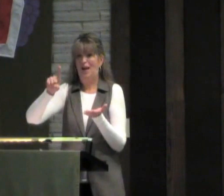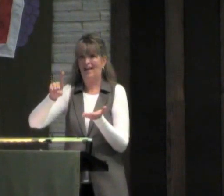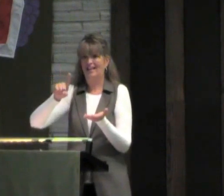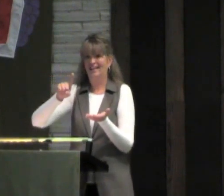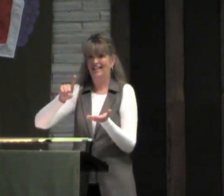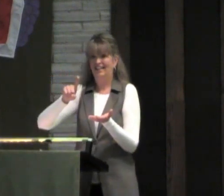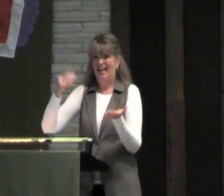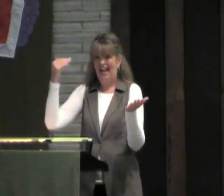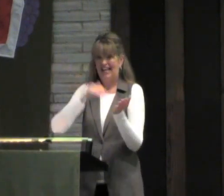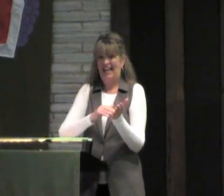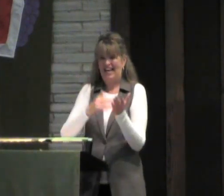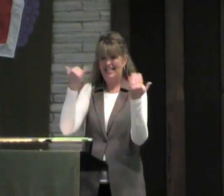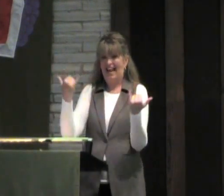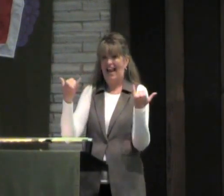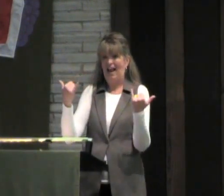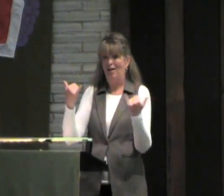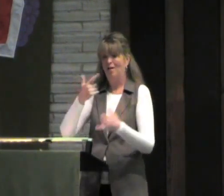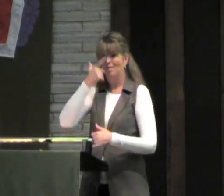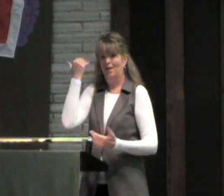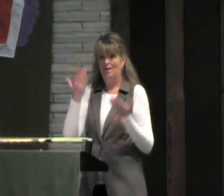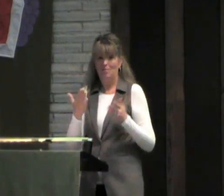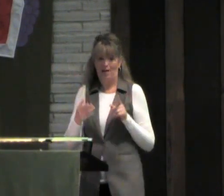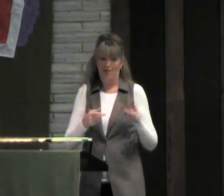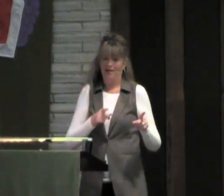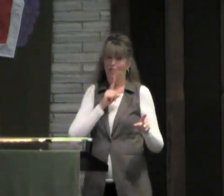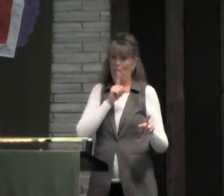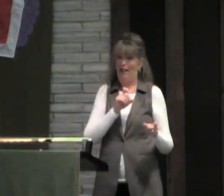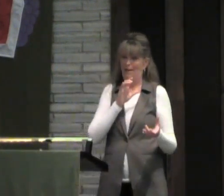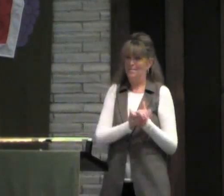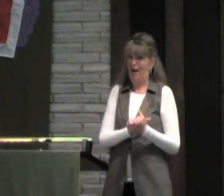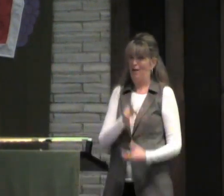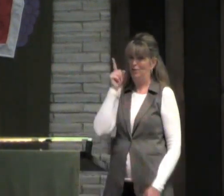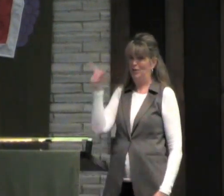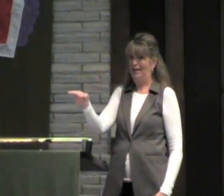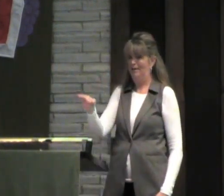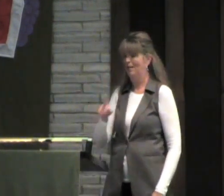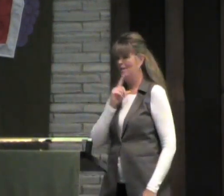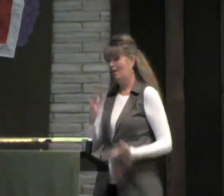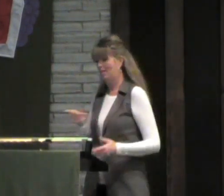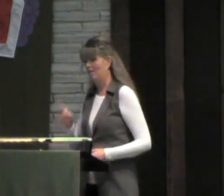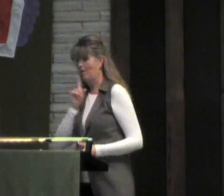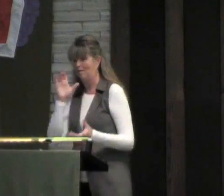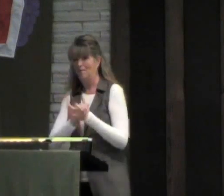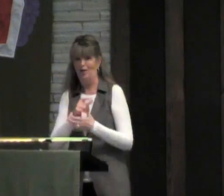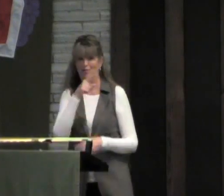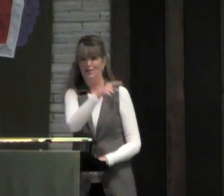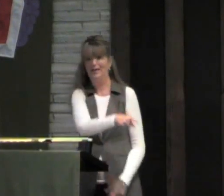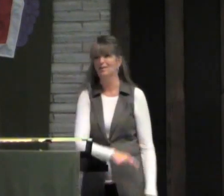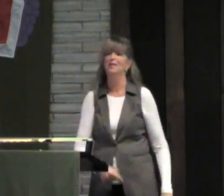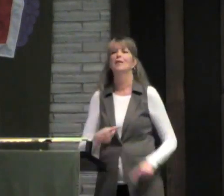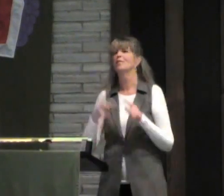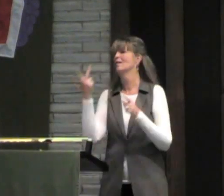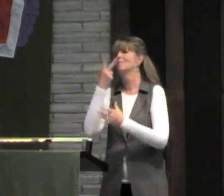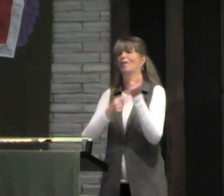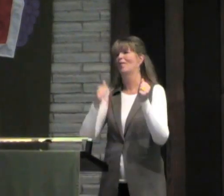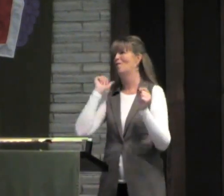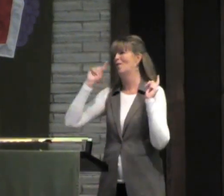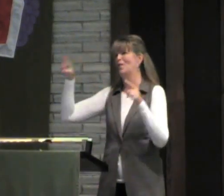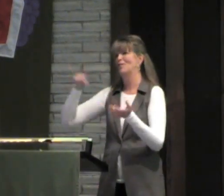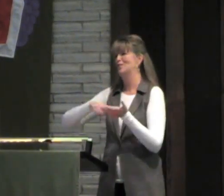I want them to check again today because maybe this one's really married to this one and this one's really married to that one. I don't know, but they're